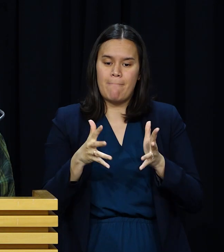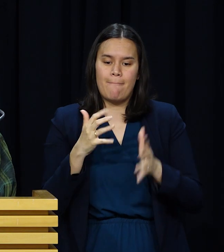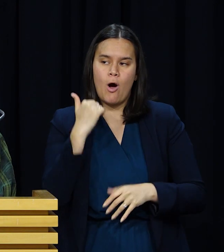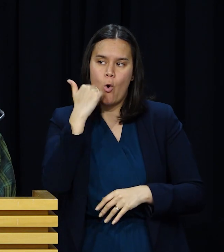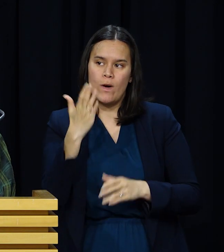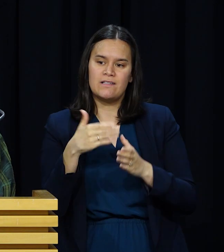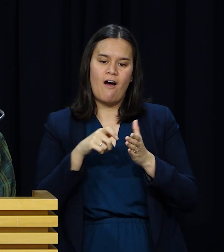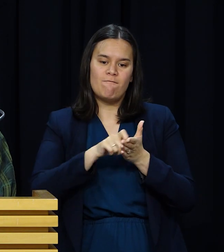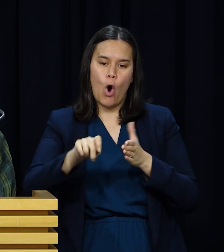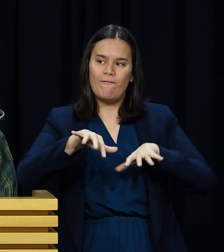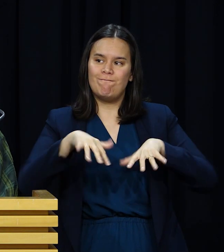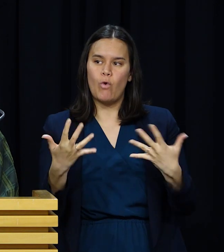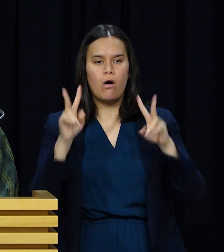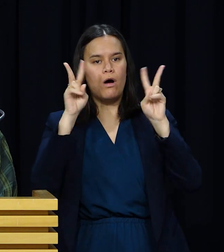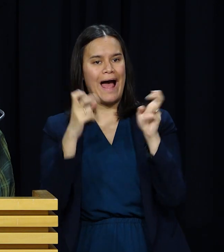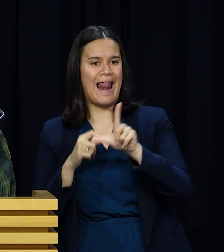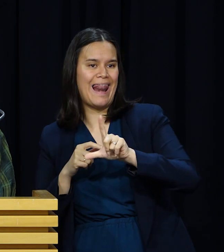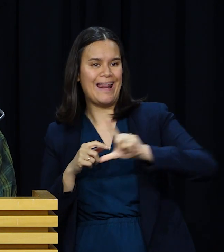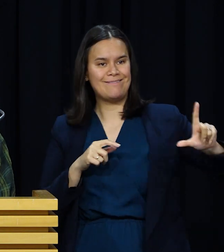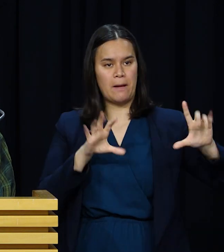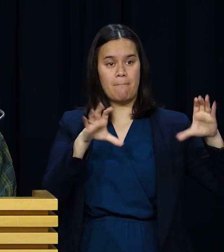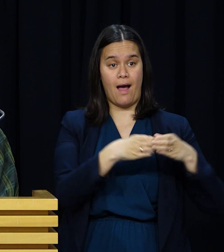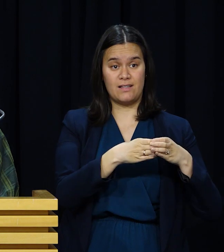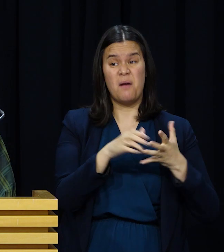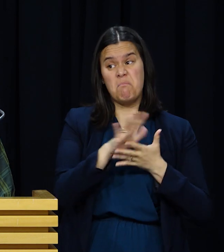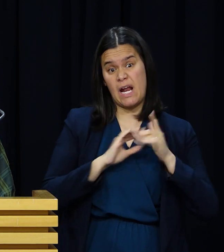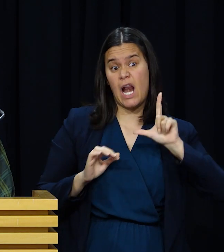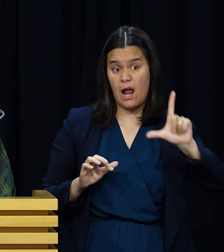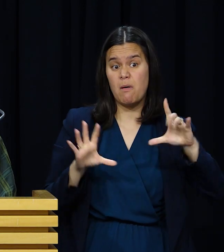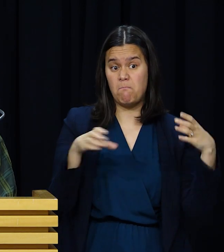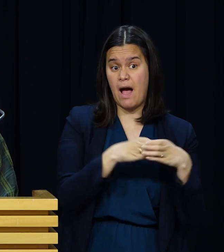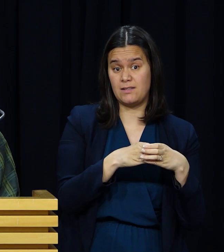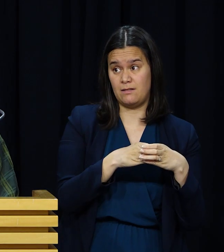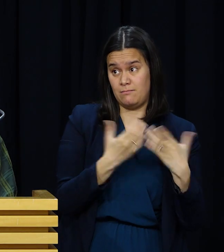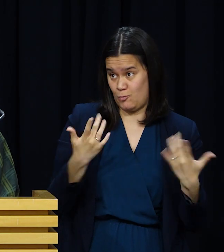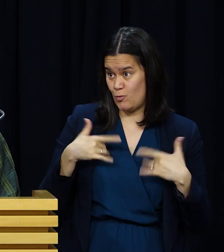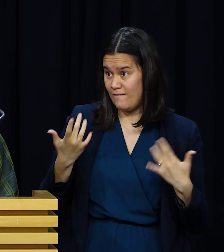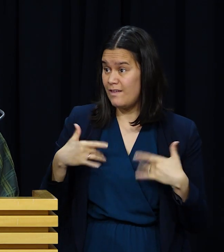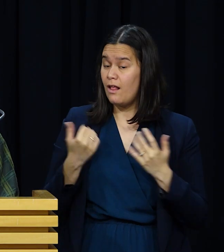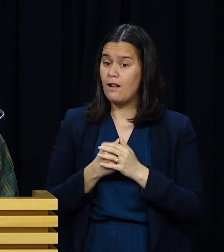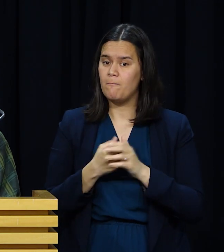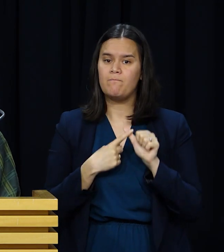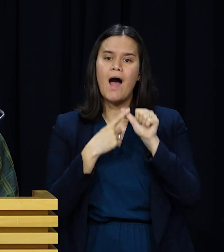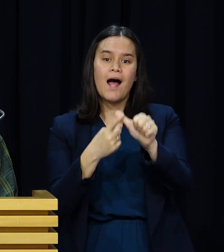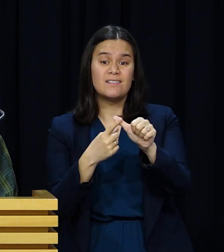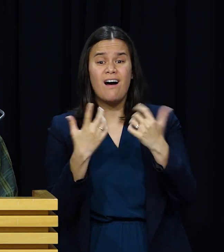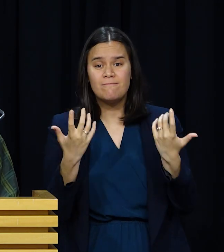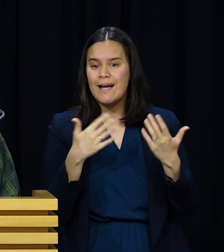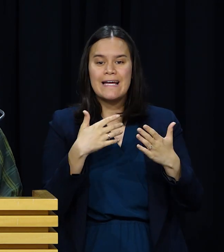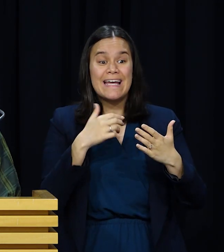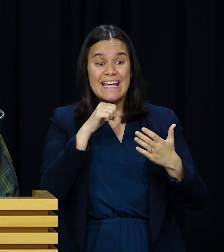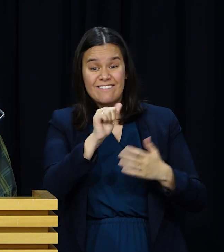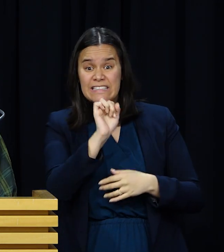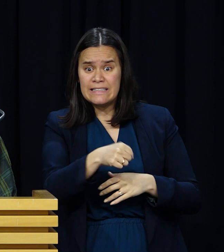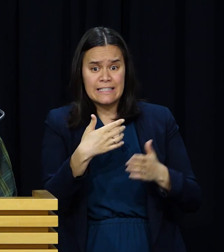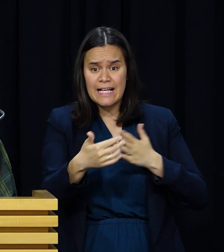unfair advantage? Let's be really clear. Whatever Parliament decides, this will not take effect for the next election. A